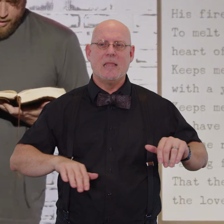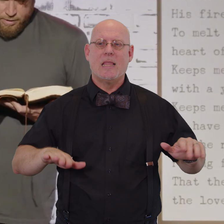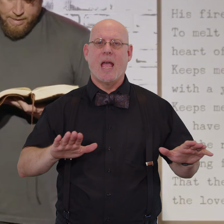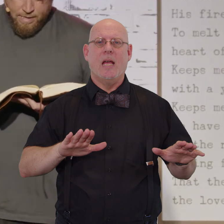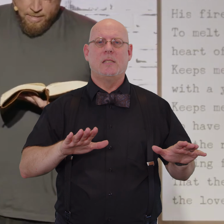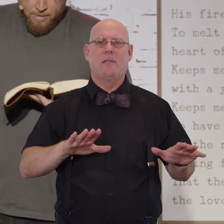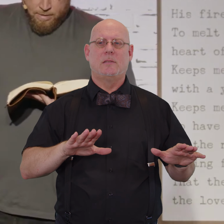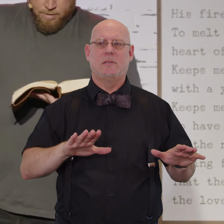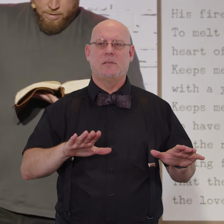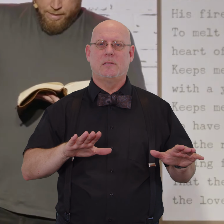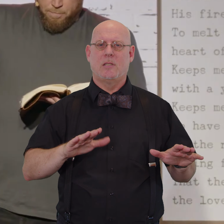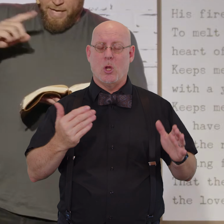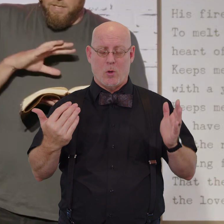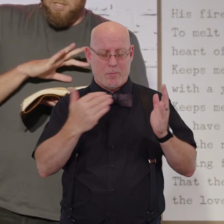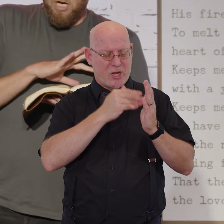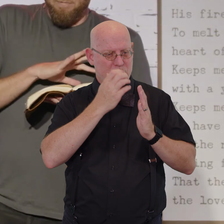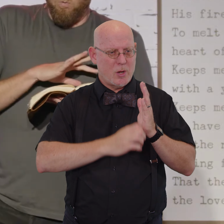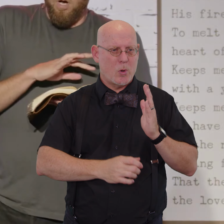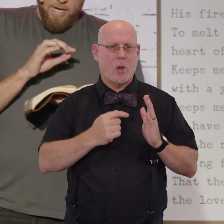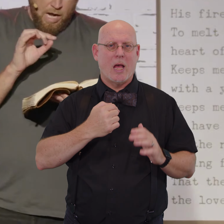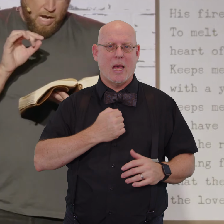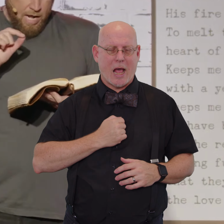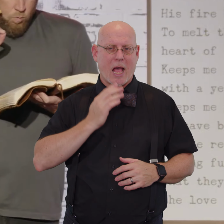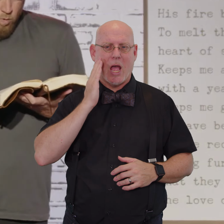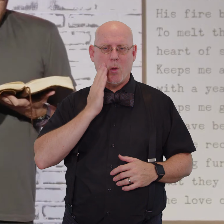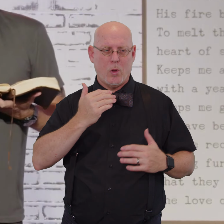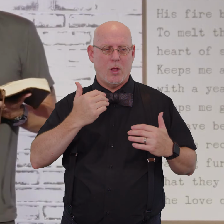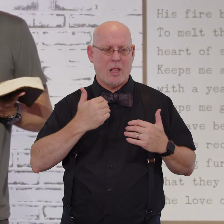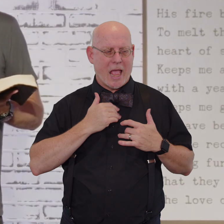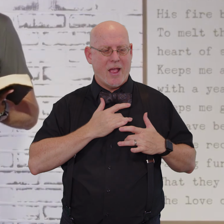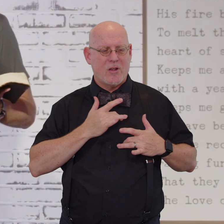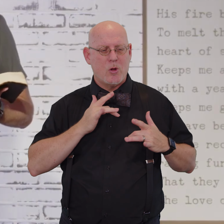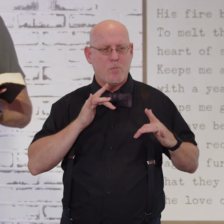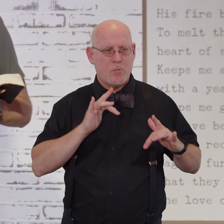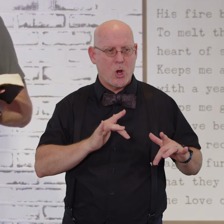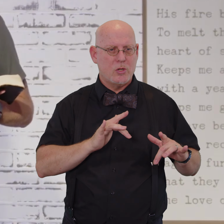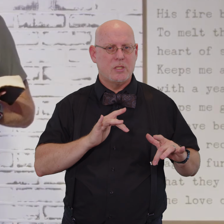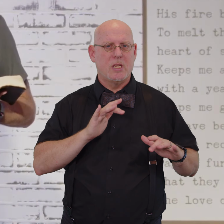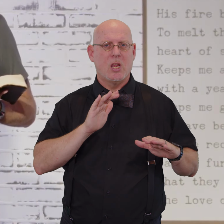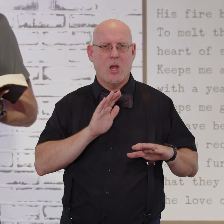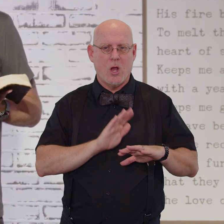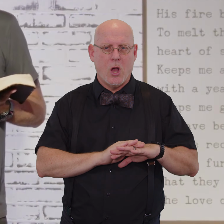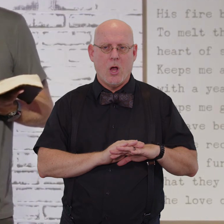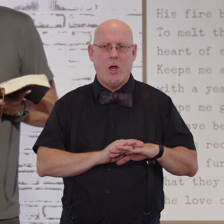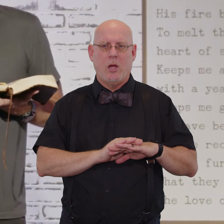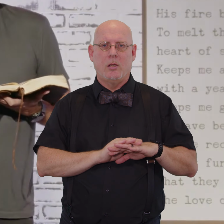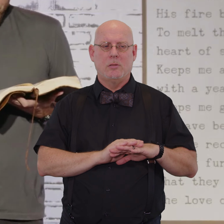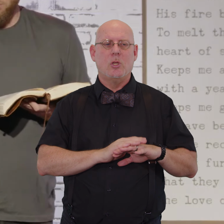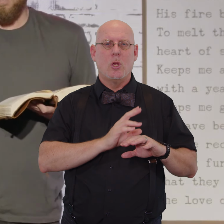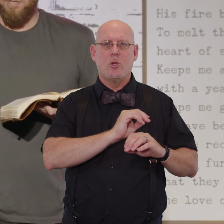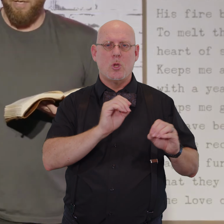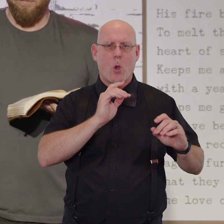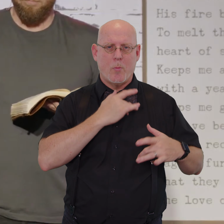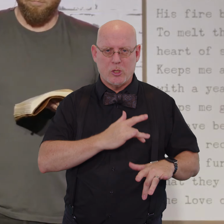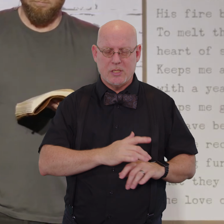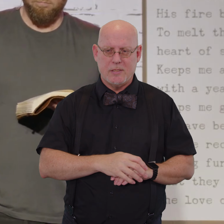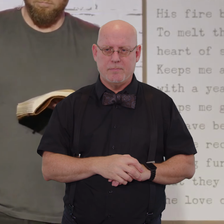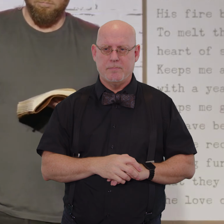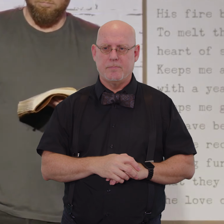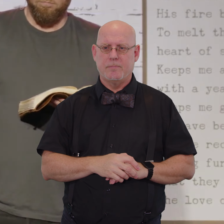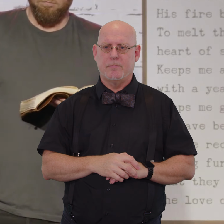in the land he repeats chapter one and I will have mercy on no mercy